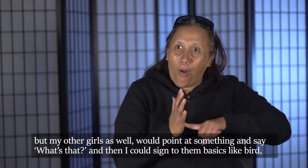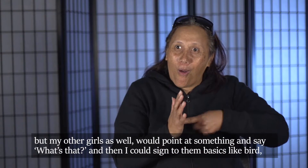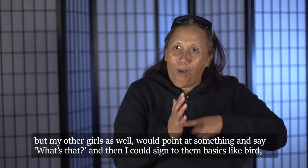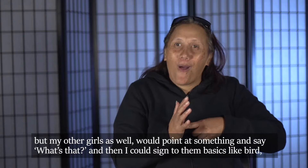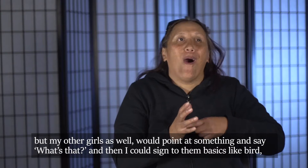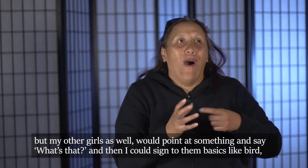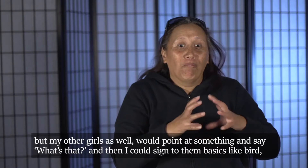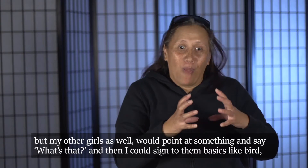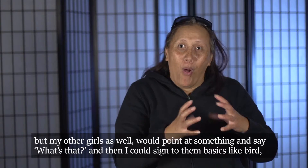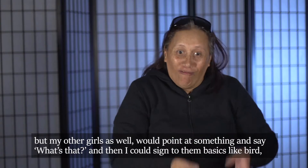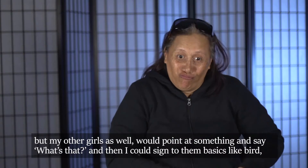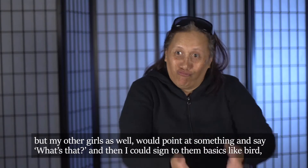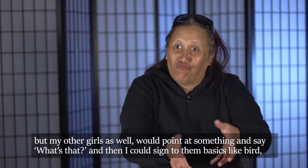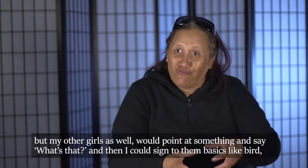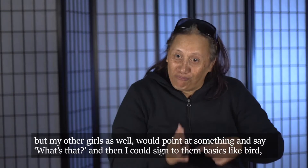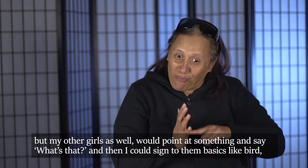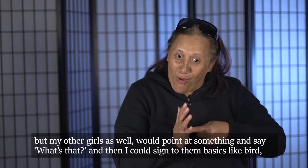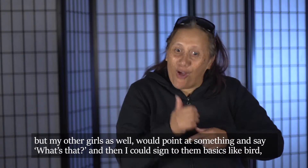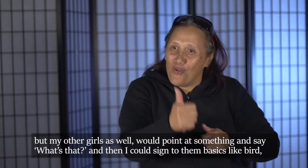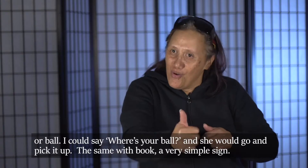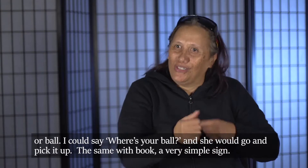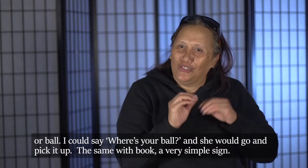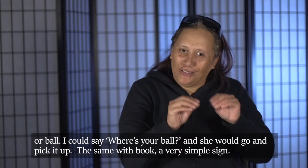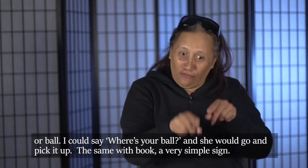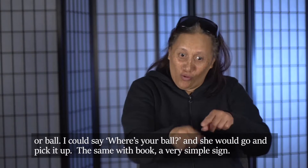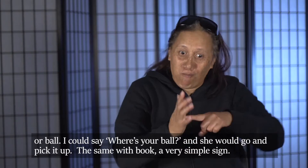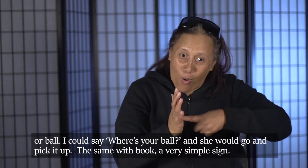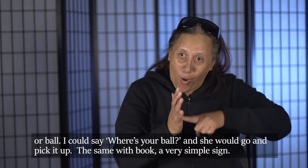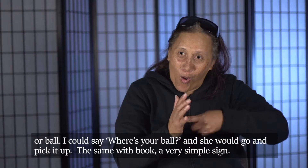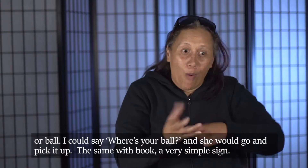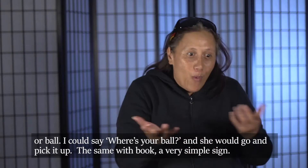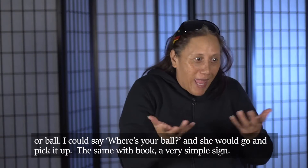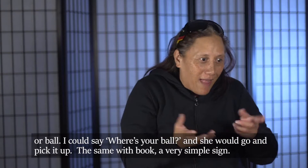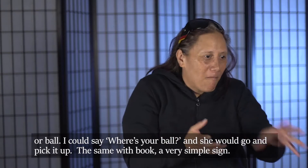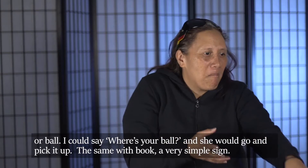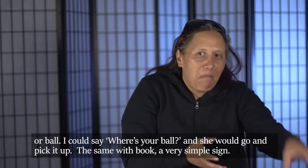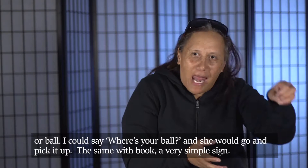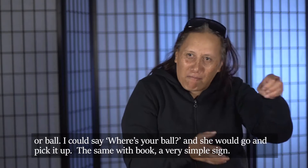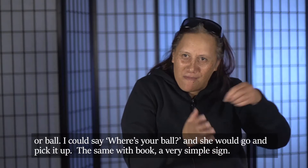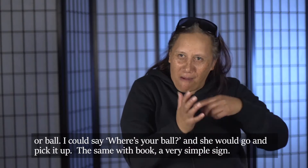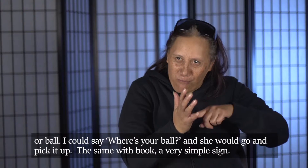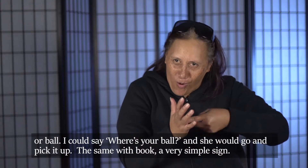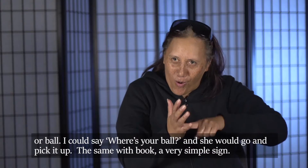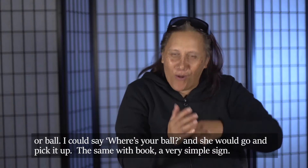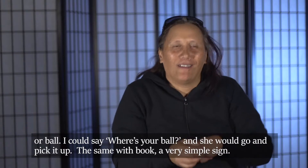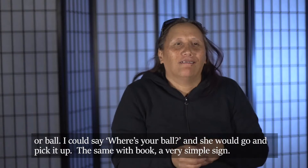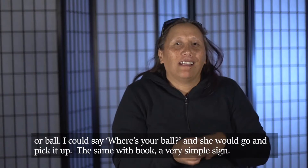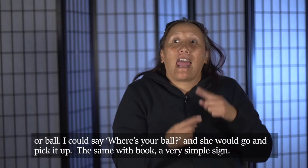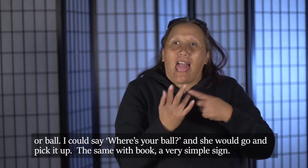them basics like bird or ball. I could say, "Where's your ball?"